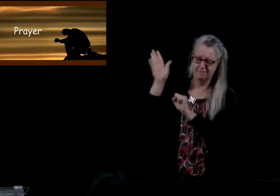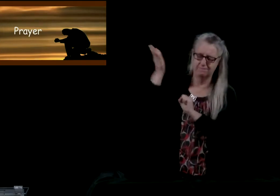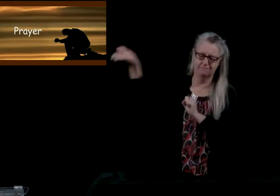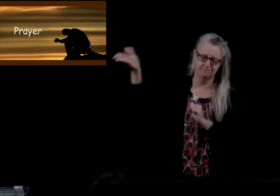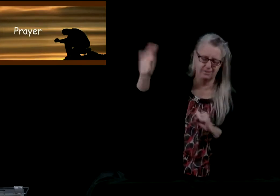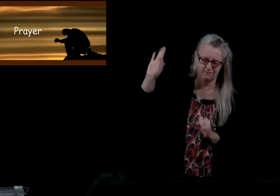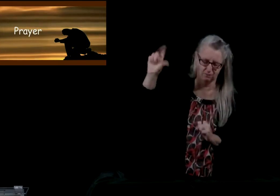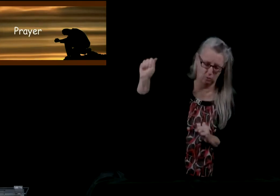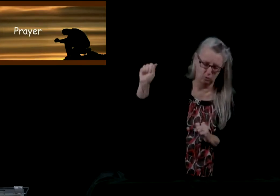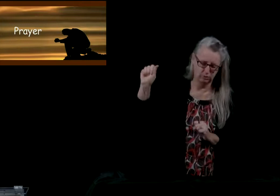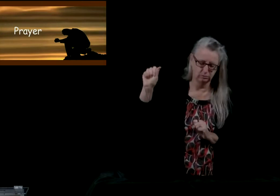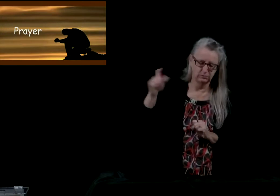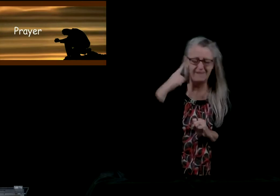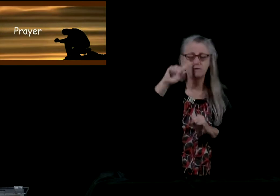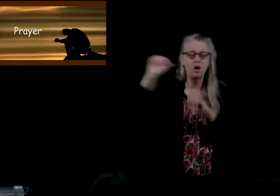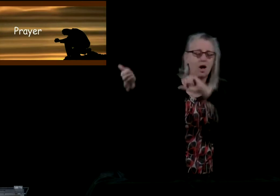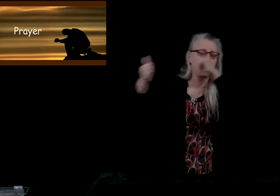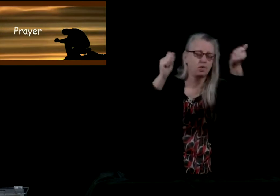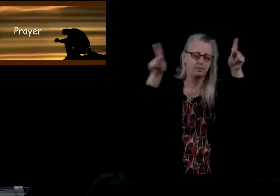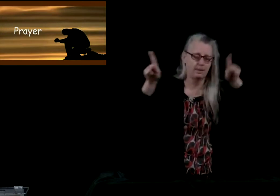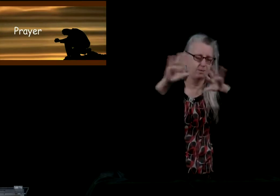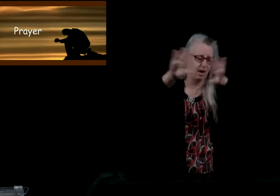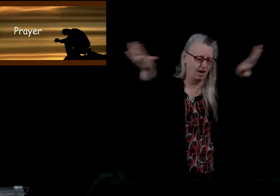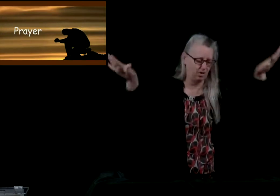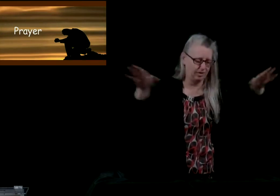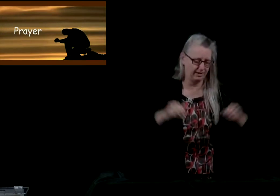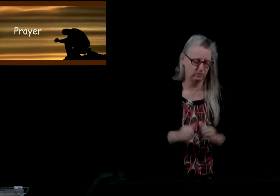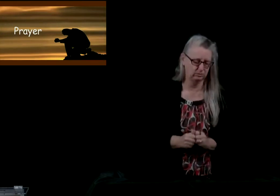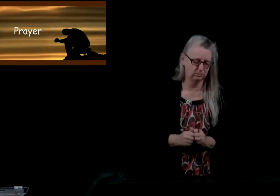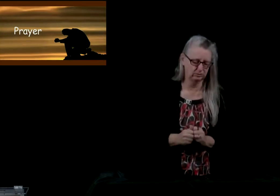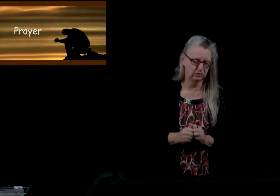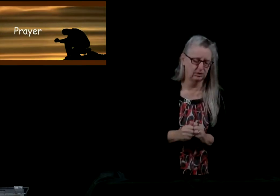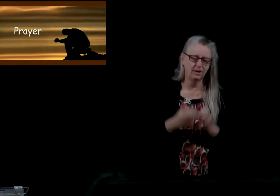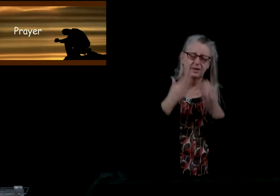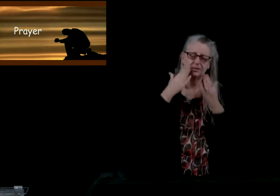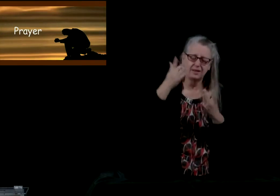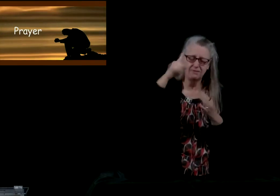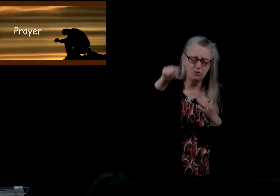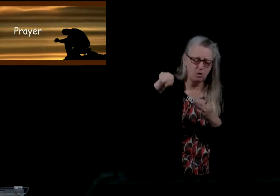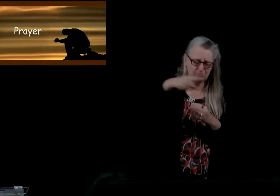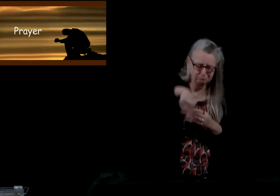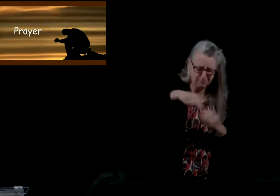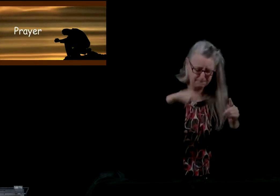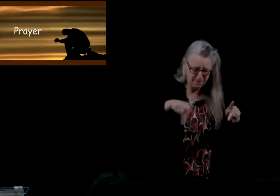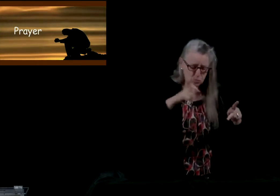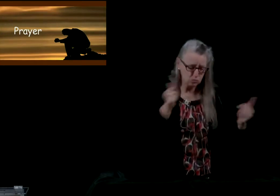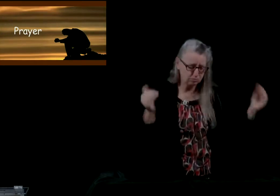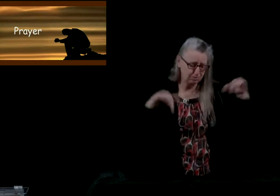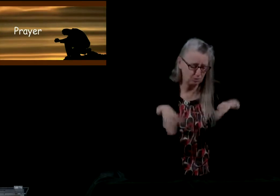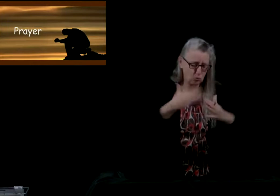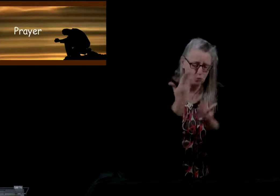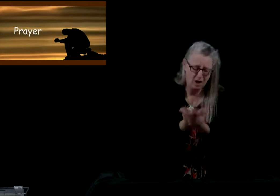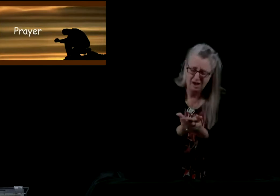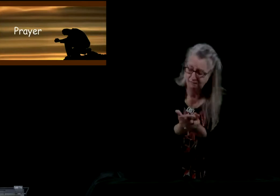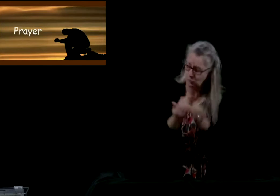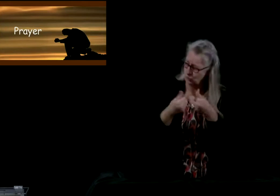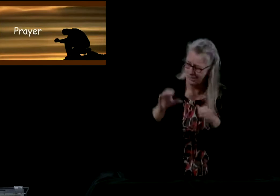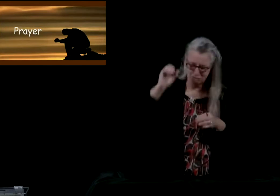doing together. Keep them safe together. For everyone out there, keep everyone safe. Thank you for bringing the people here.